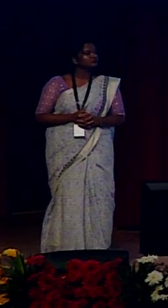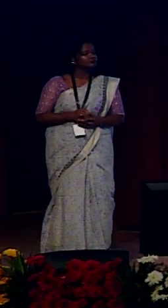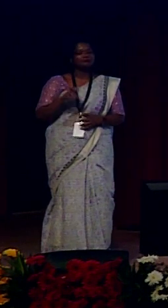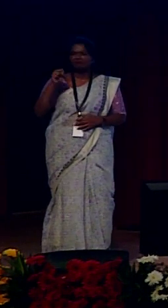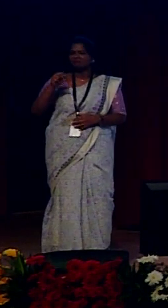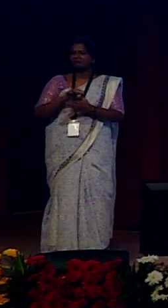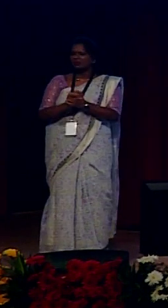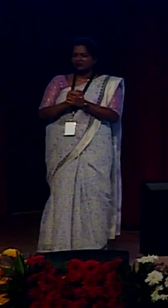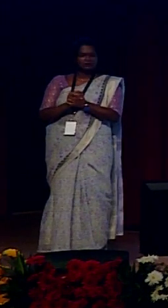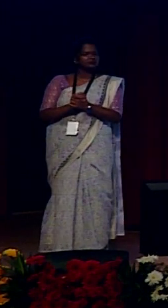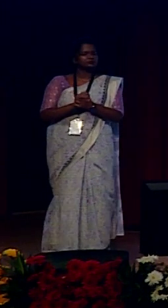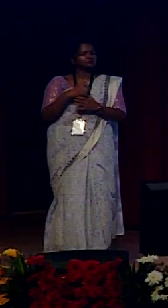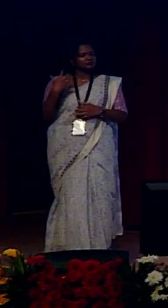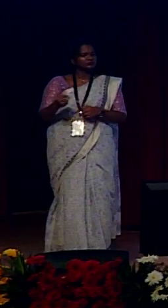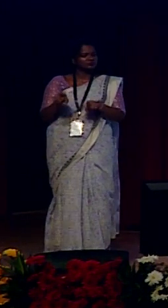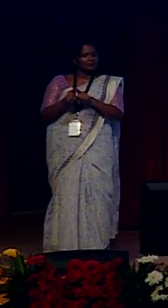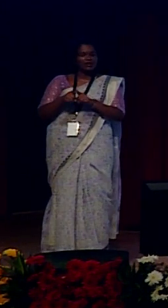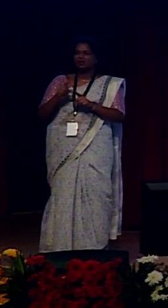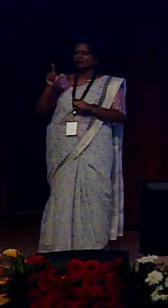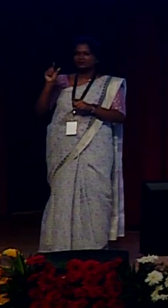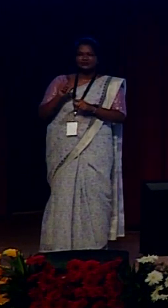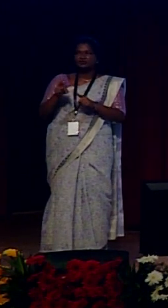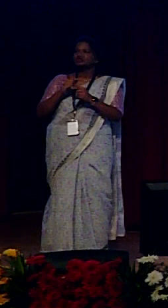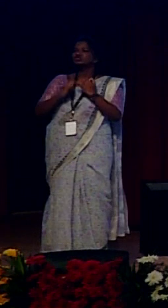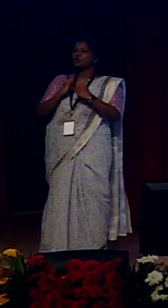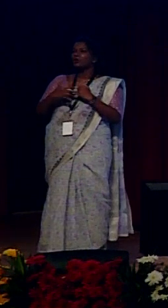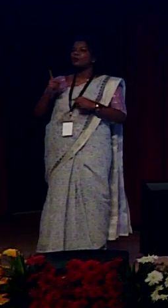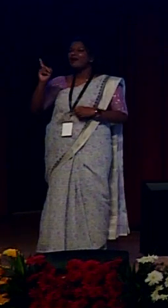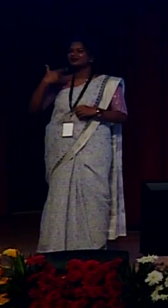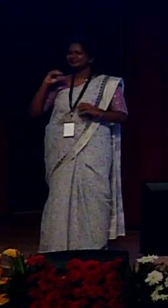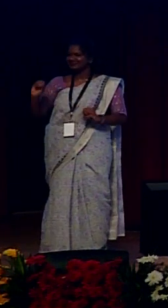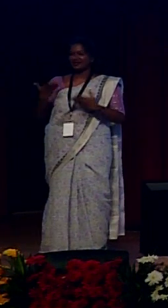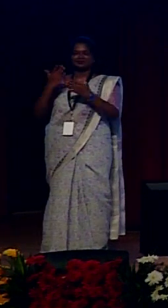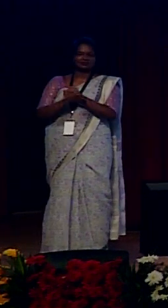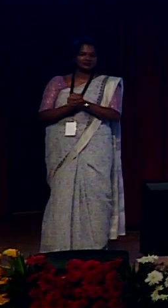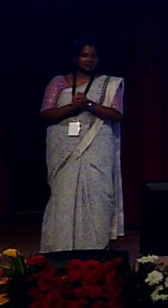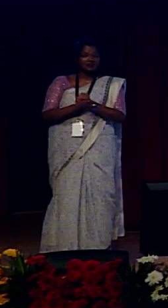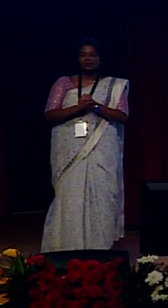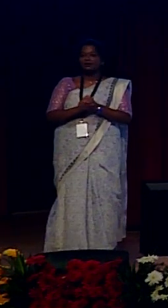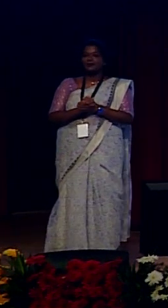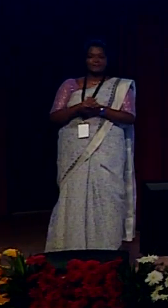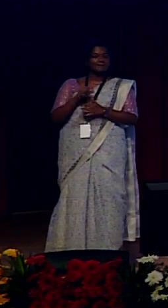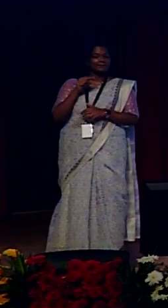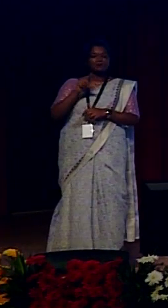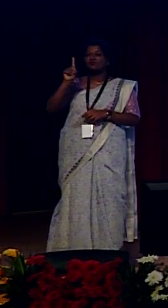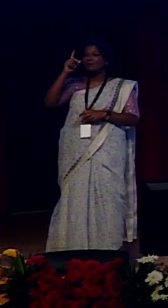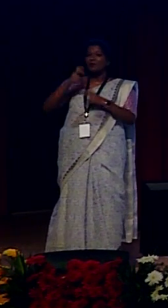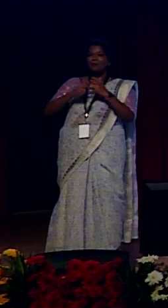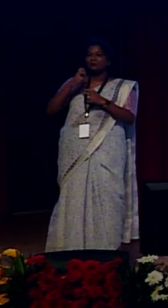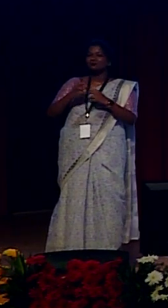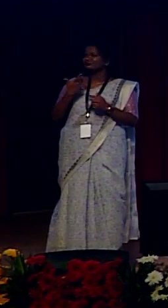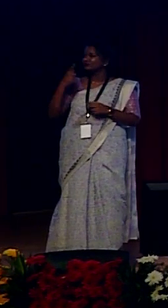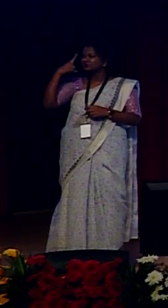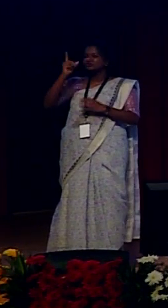So yeah, let's dive a little bit into our story and where we started. The problem statement